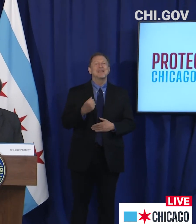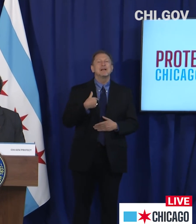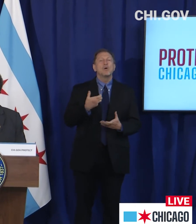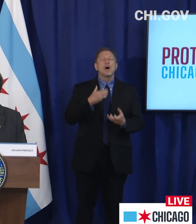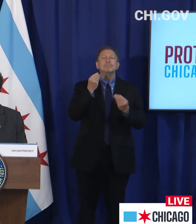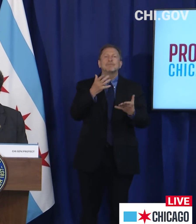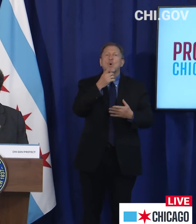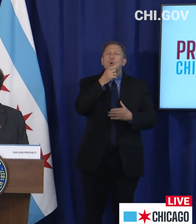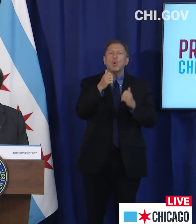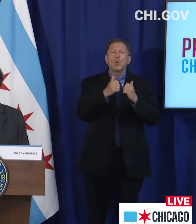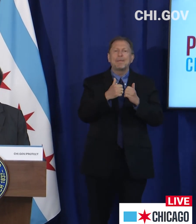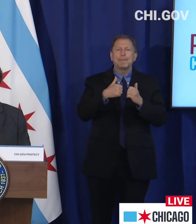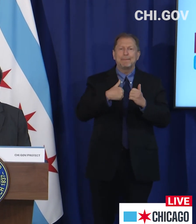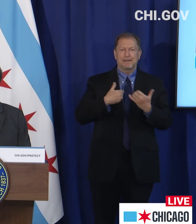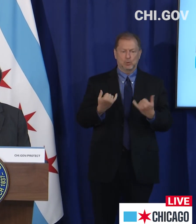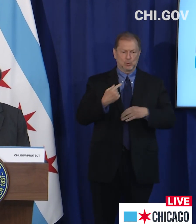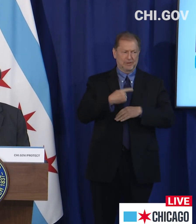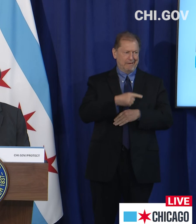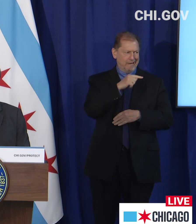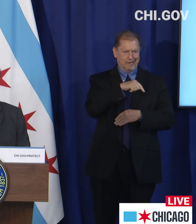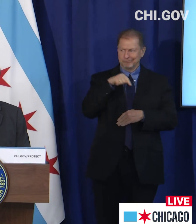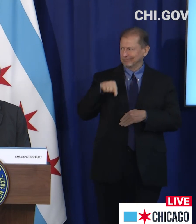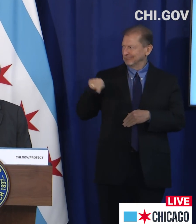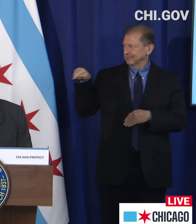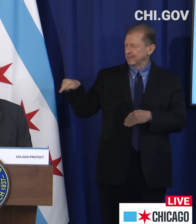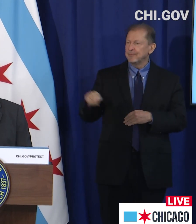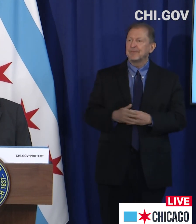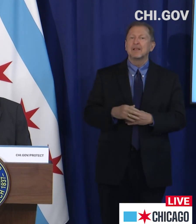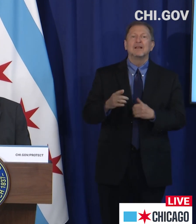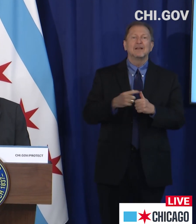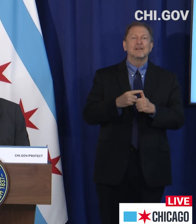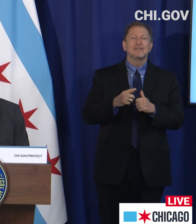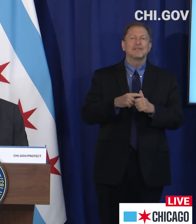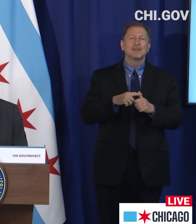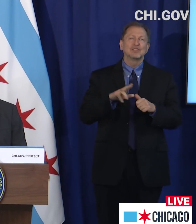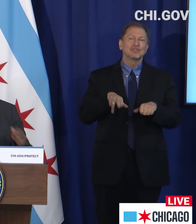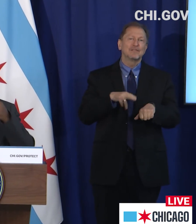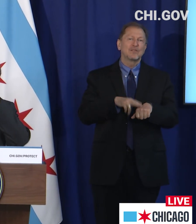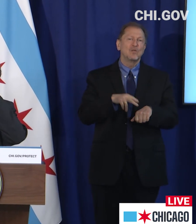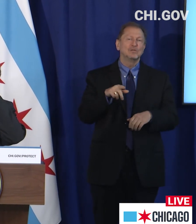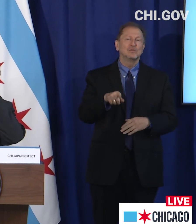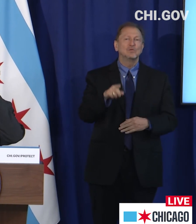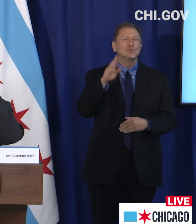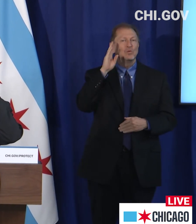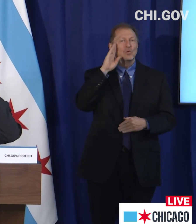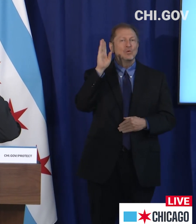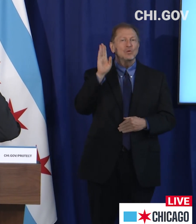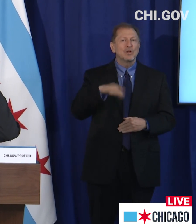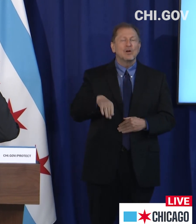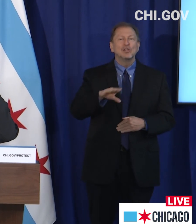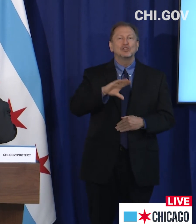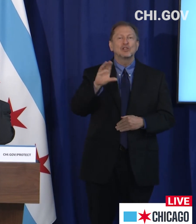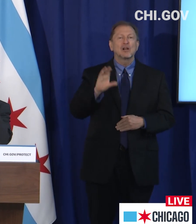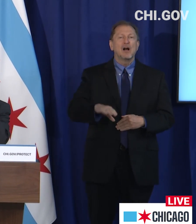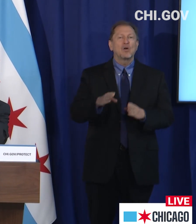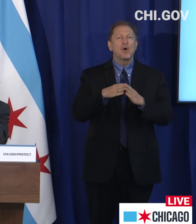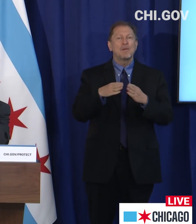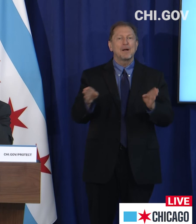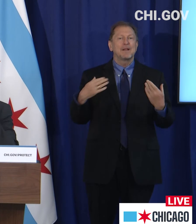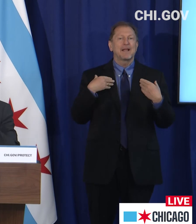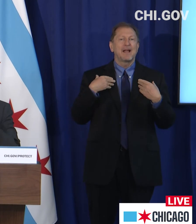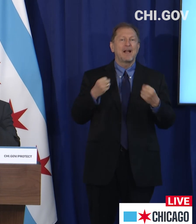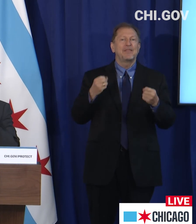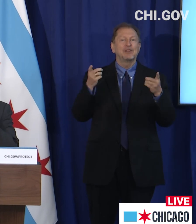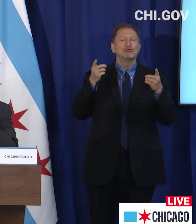are with us today. First is Chicago Public Health Commissioner Dr.